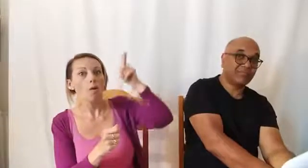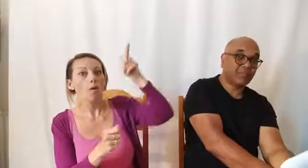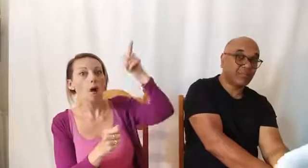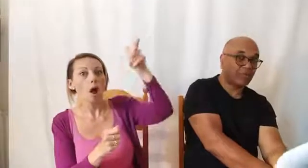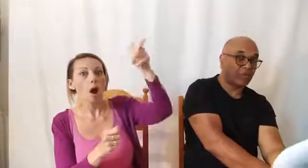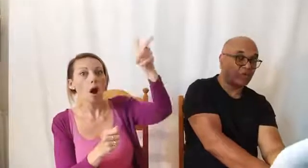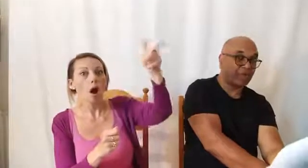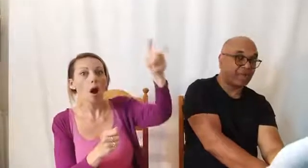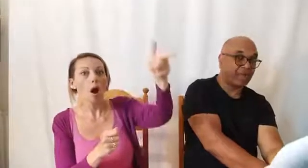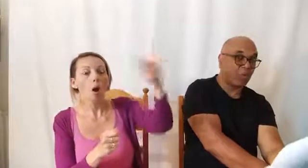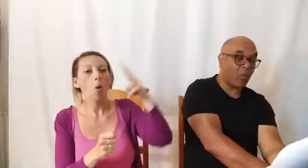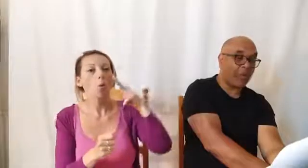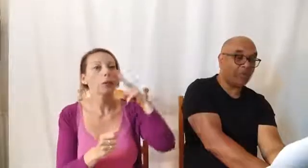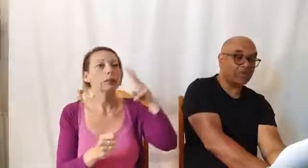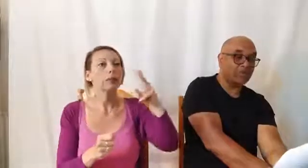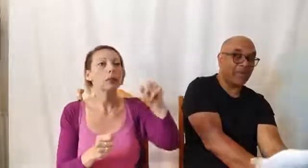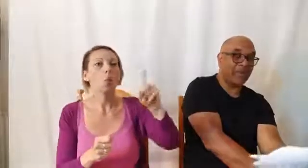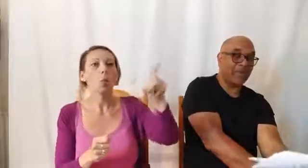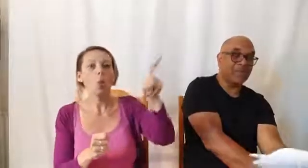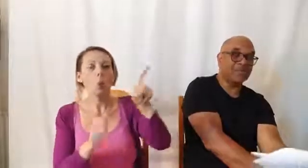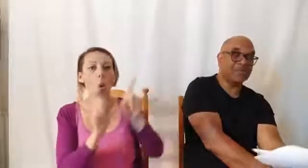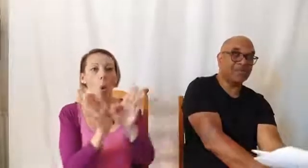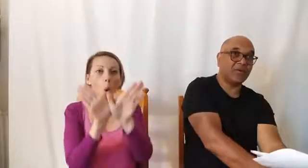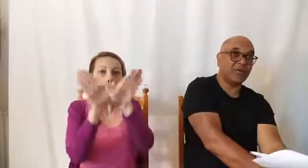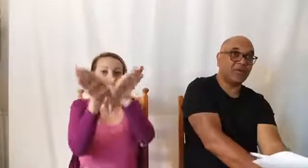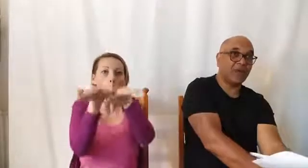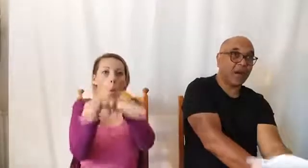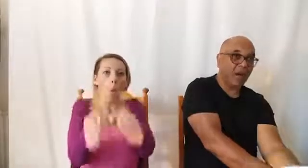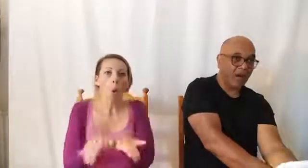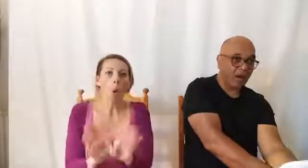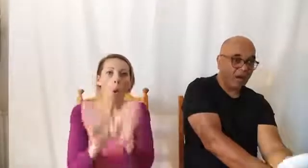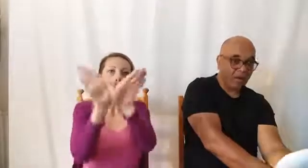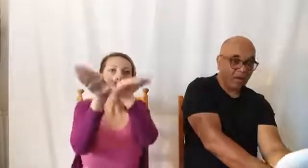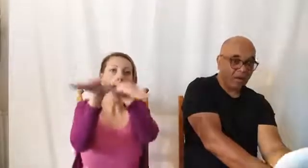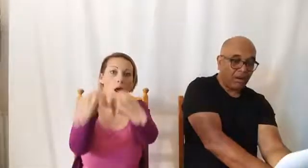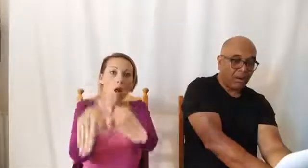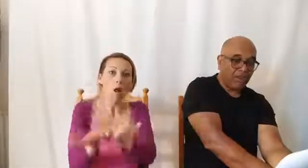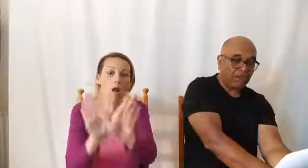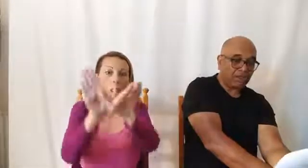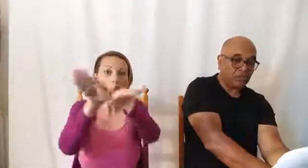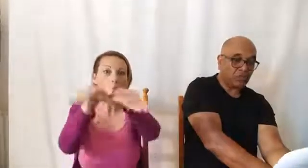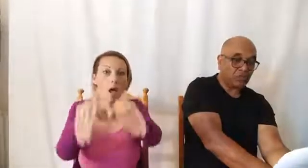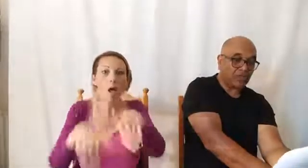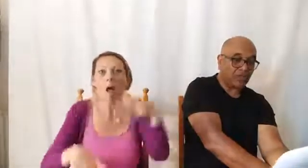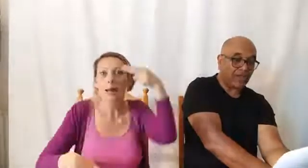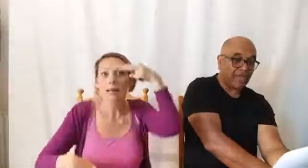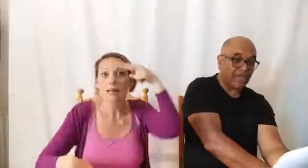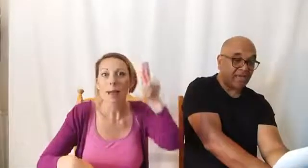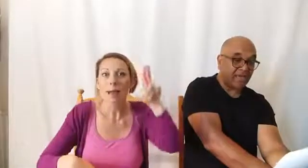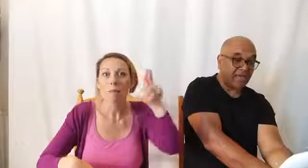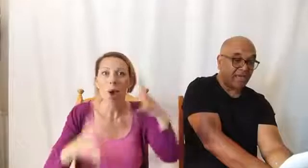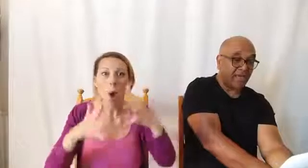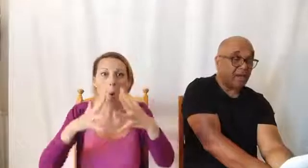the grey whale, swam into view. A huge grey shadow hung over